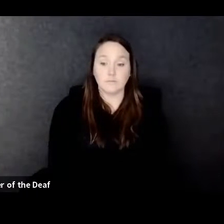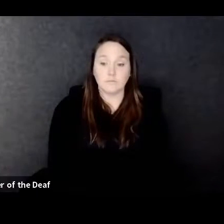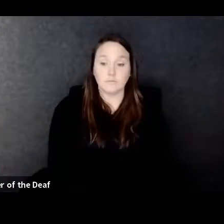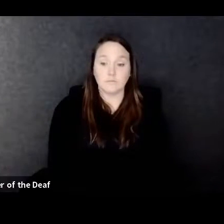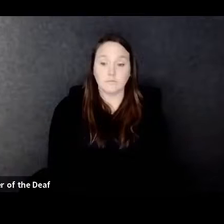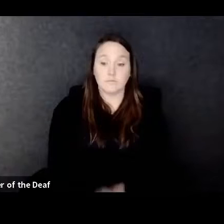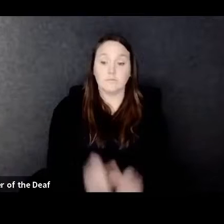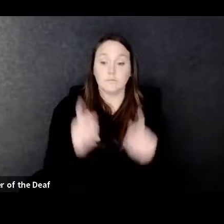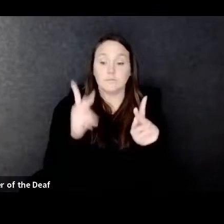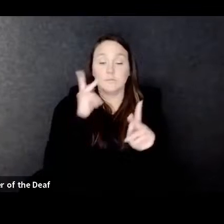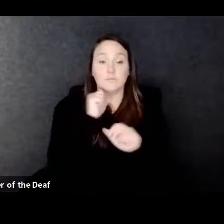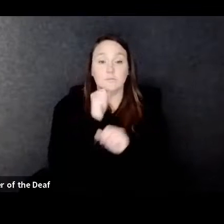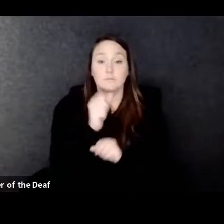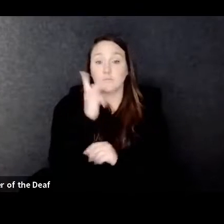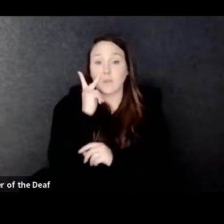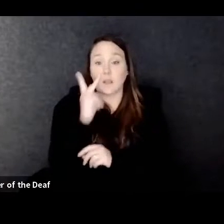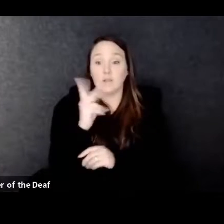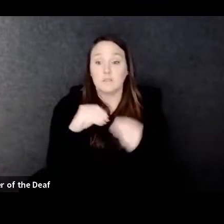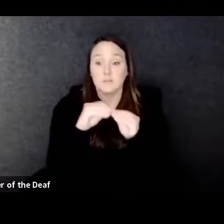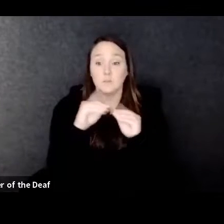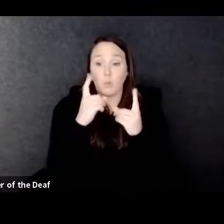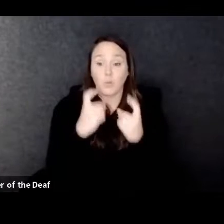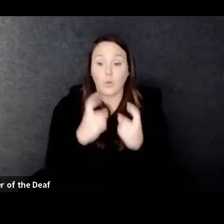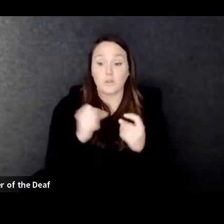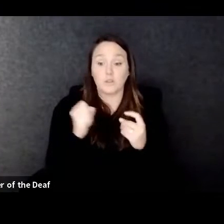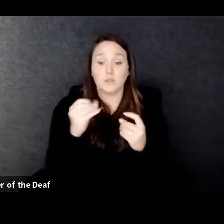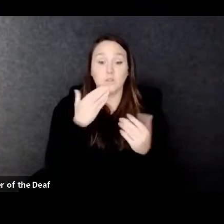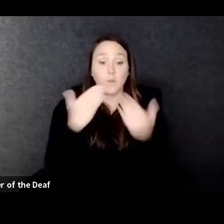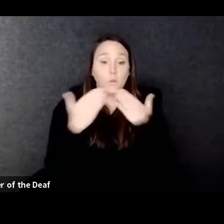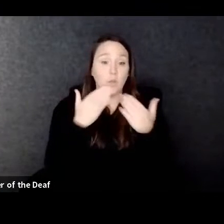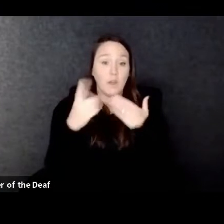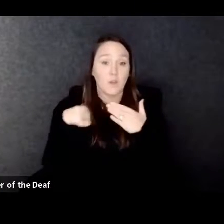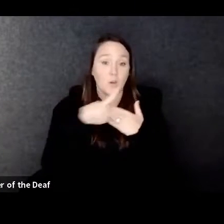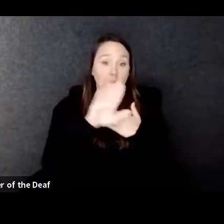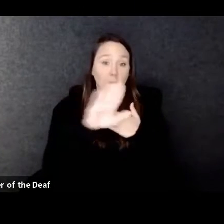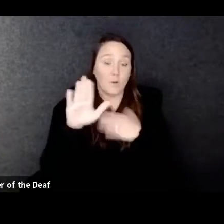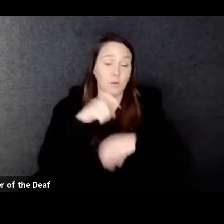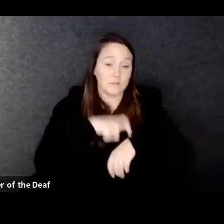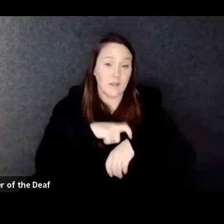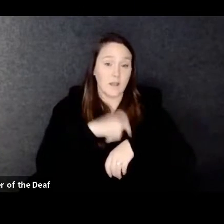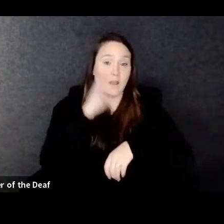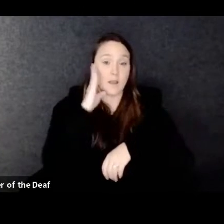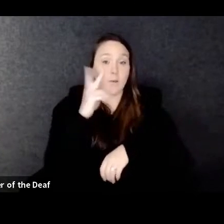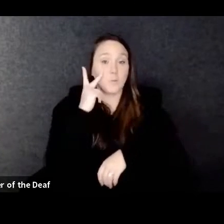All right, I'm not seeing any other questions come in, so thank you all for your time, and we will